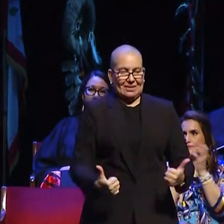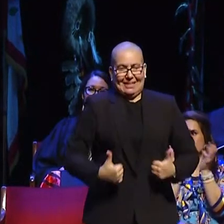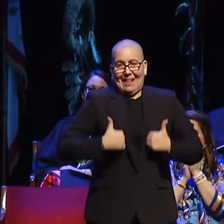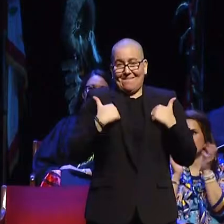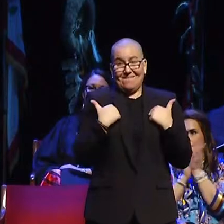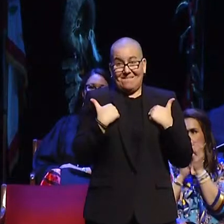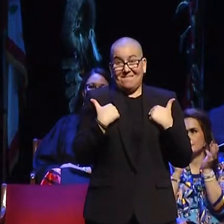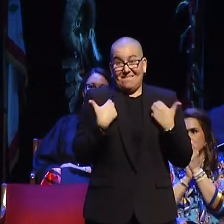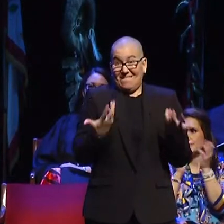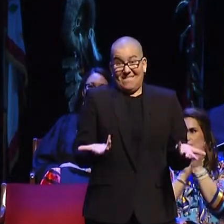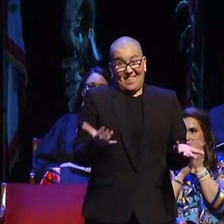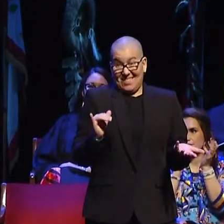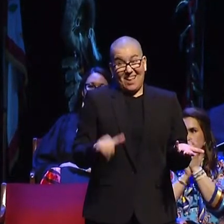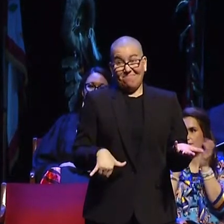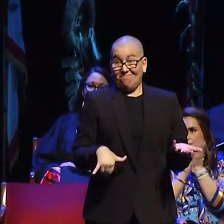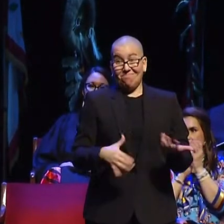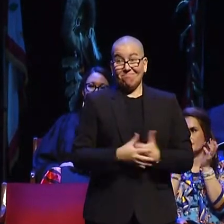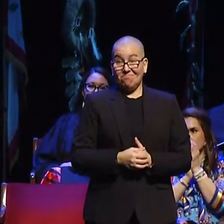done.